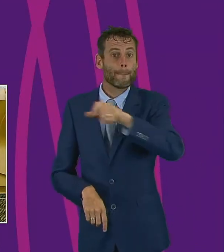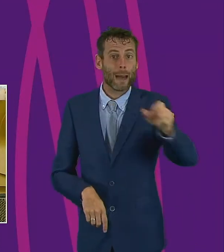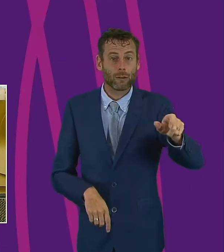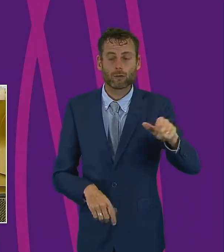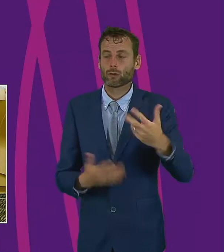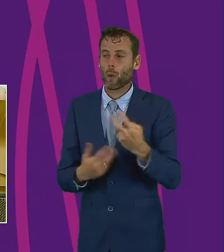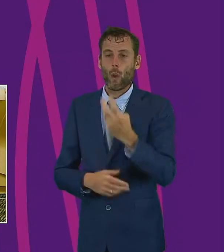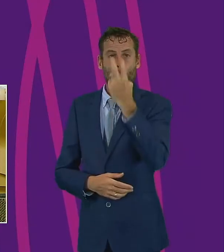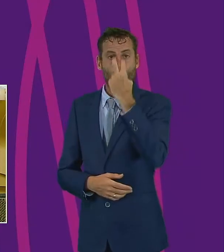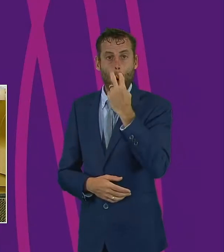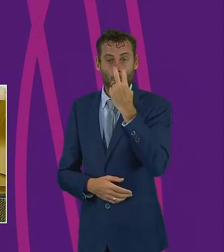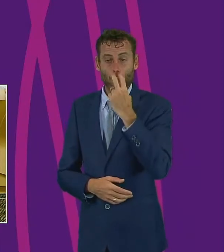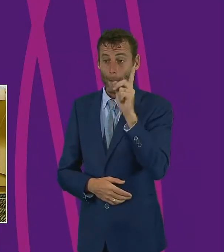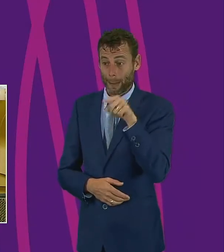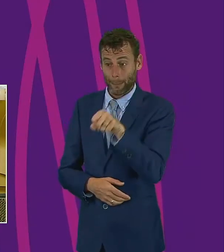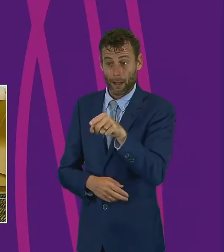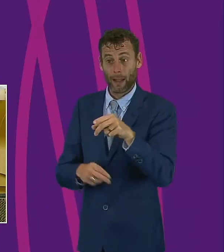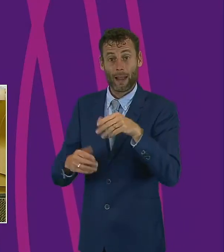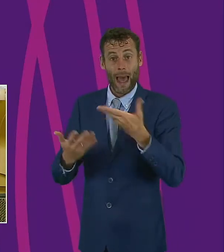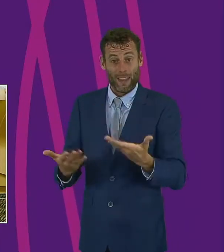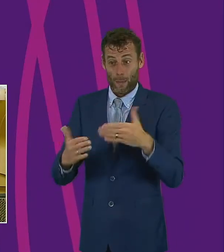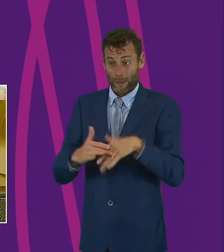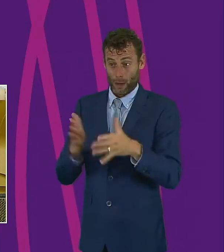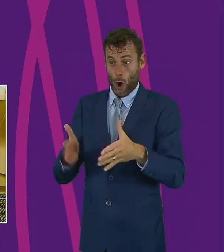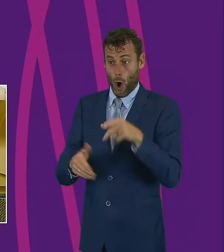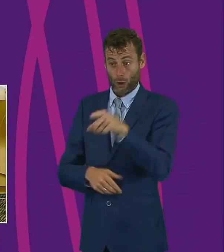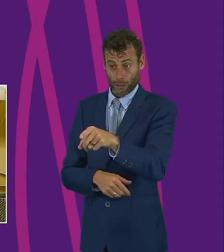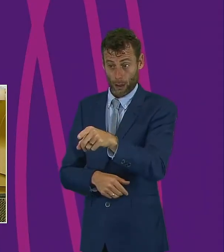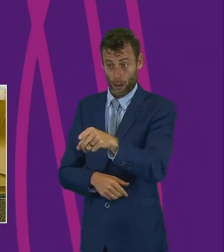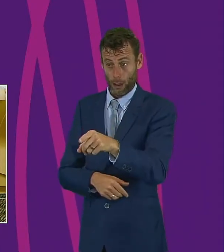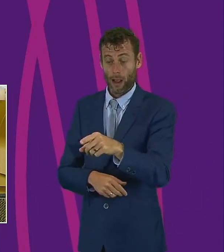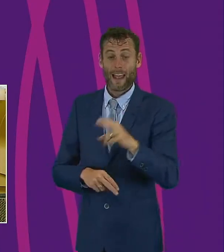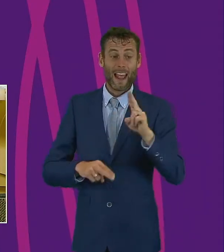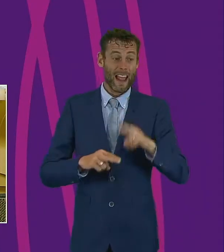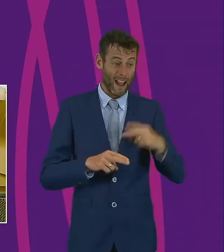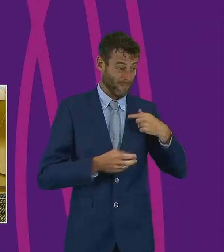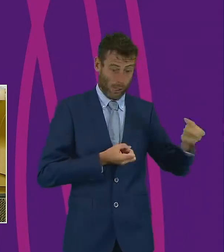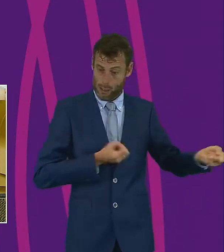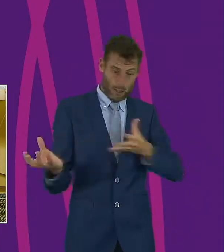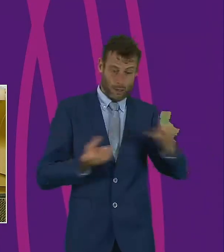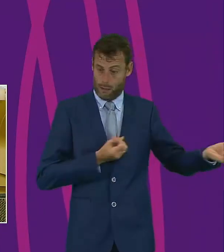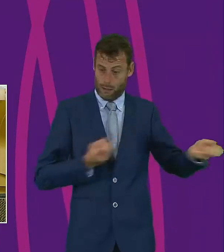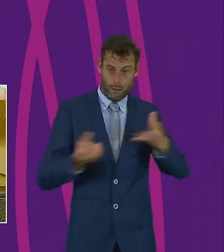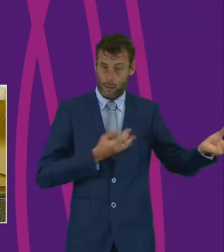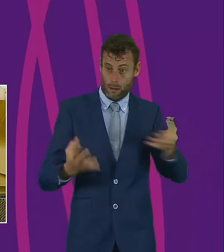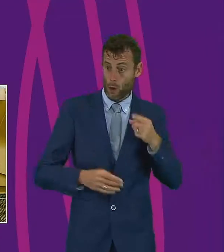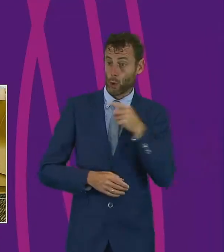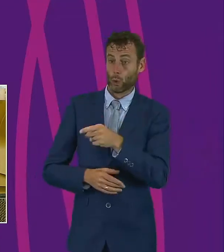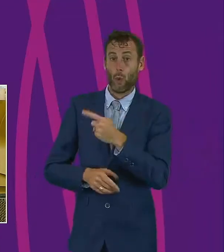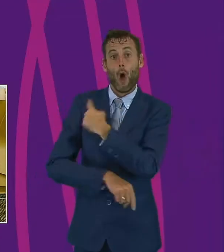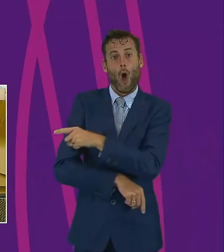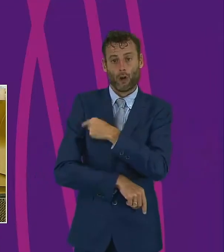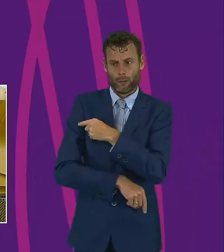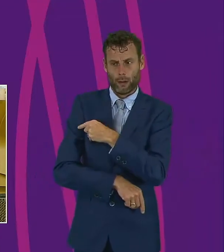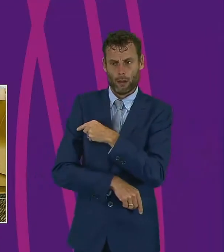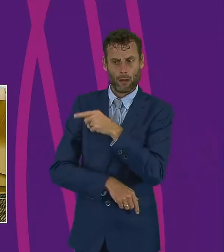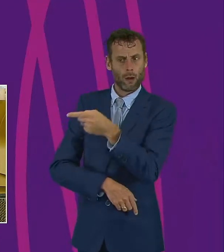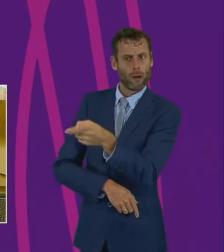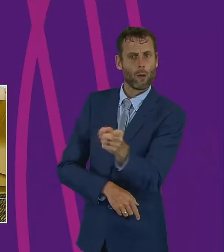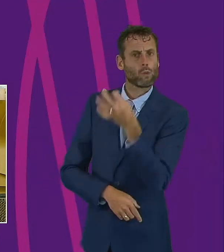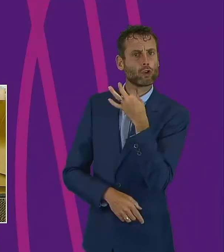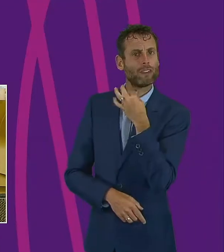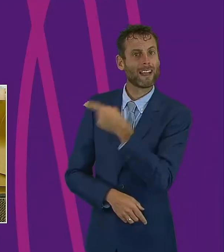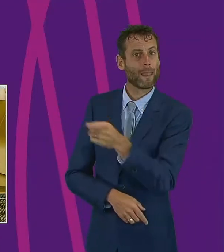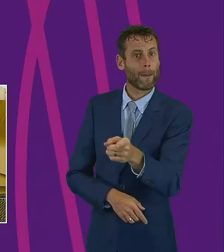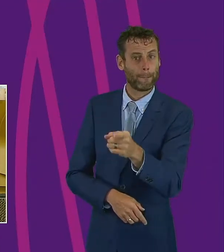patients who had no need to be there, would be at if they were in hospital while COVID patients were coming in huge numbers. We were dealing